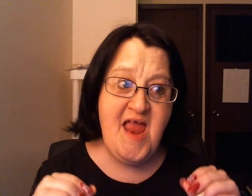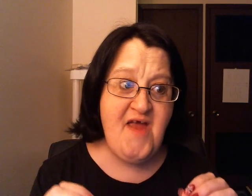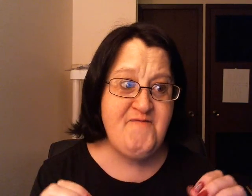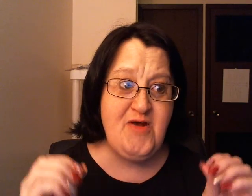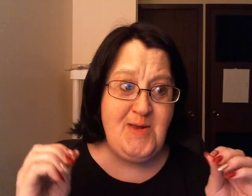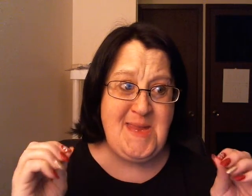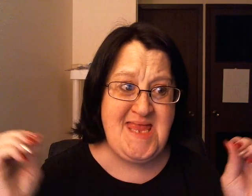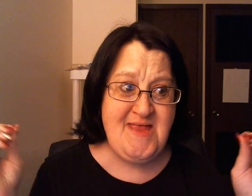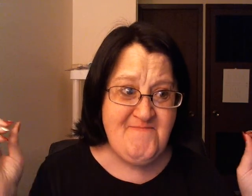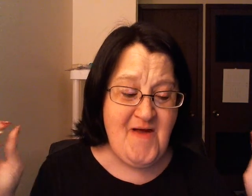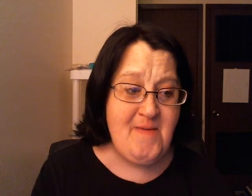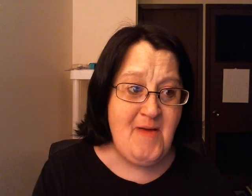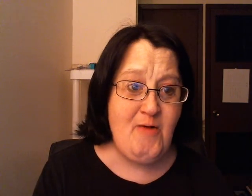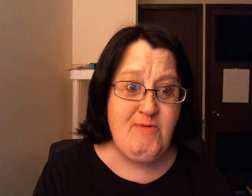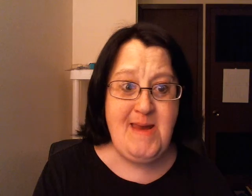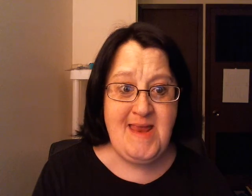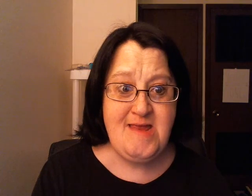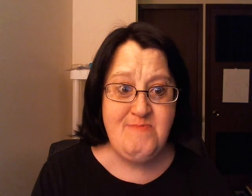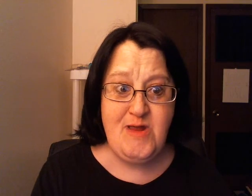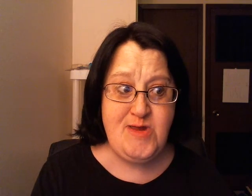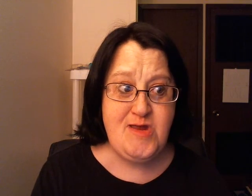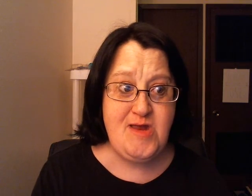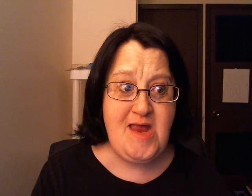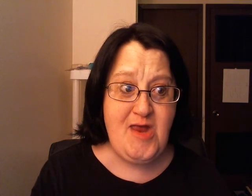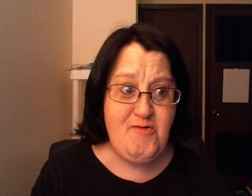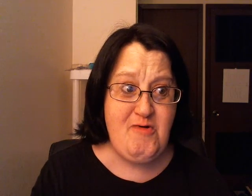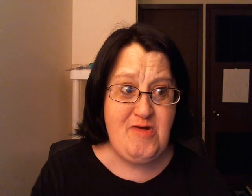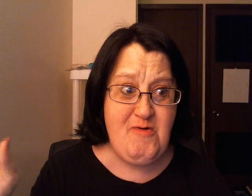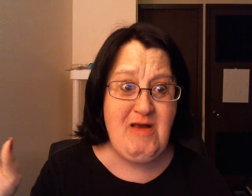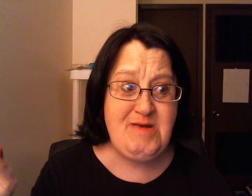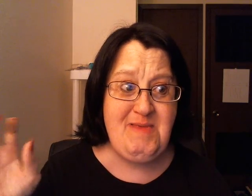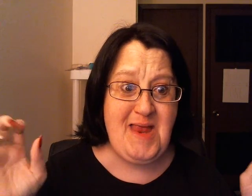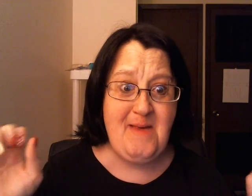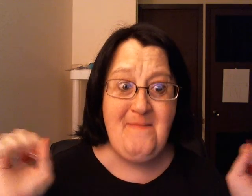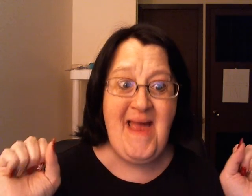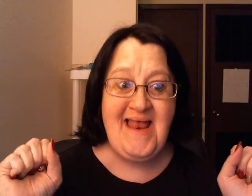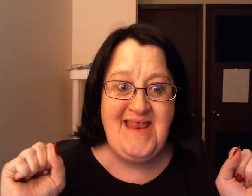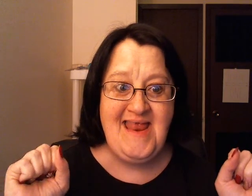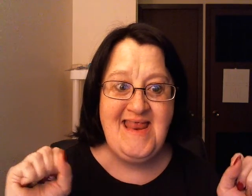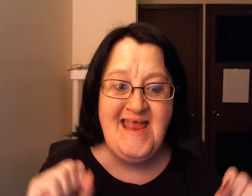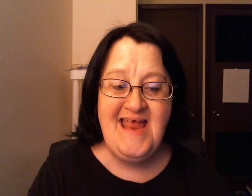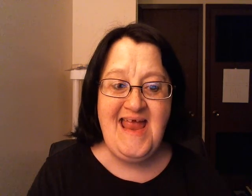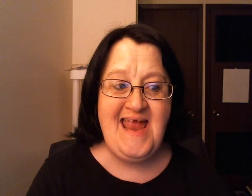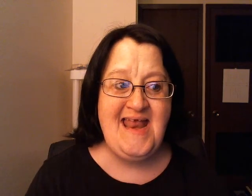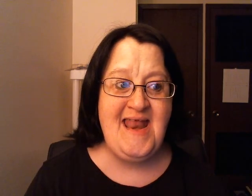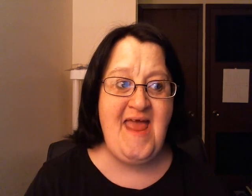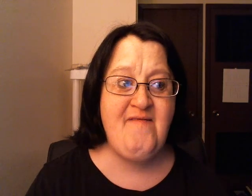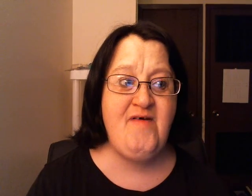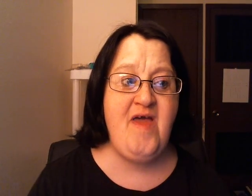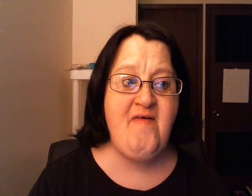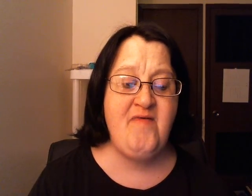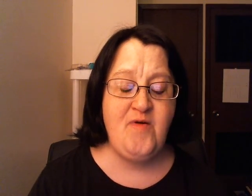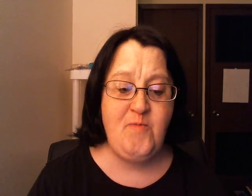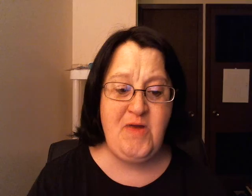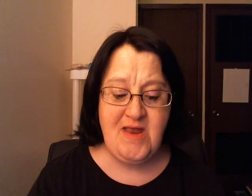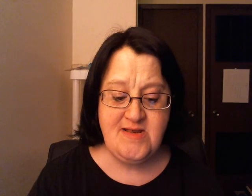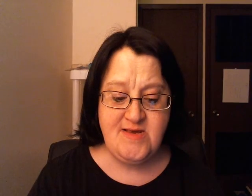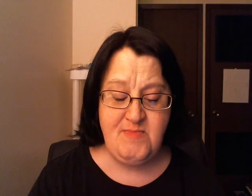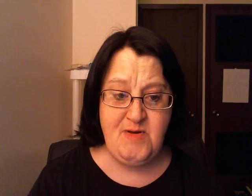Every illness in a five mile radius, it just, it's attracting me like a magnet. And I have, I have a weakened immune